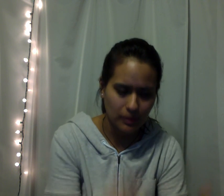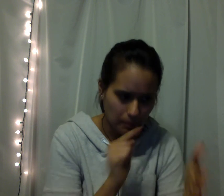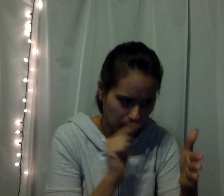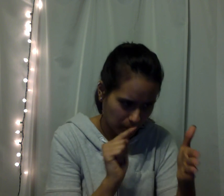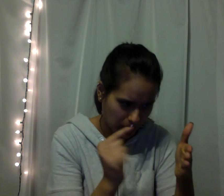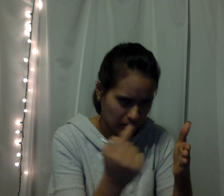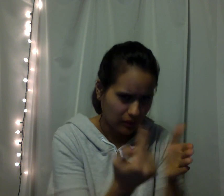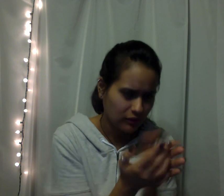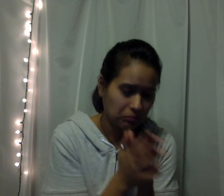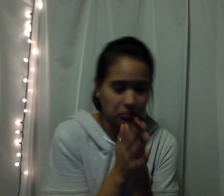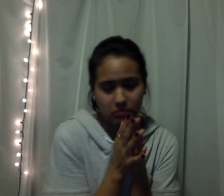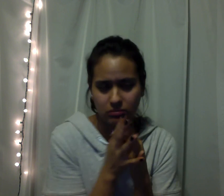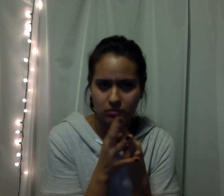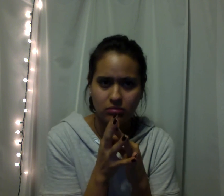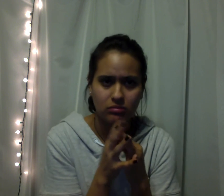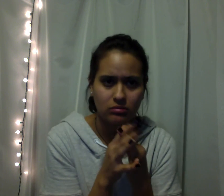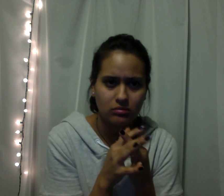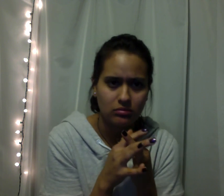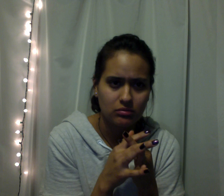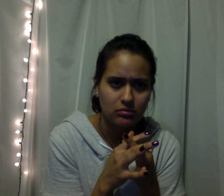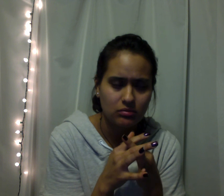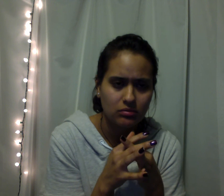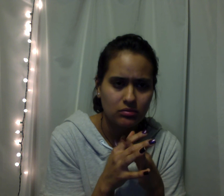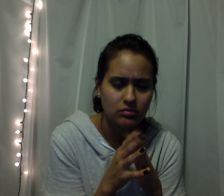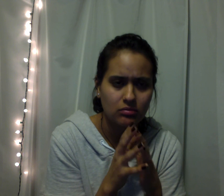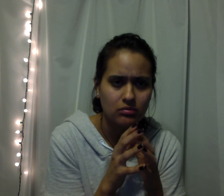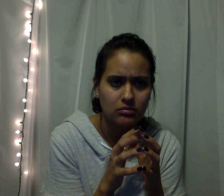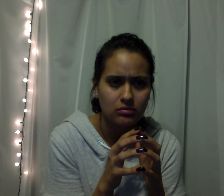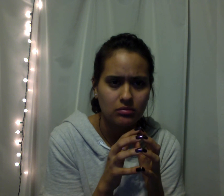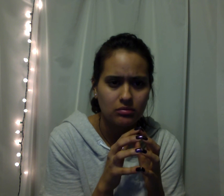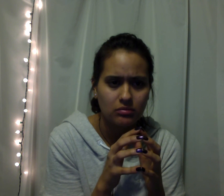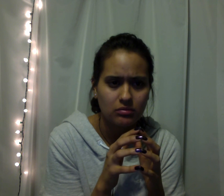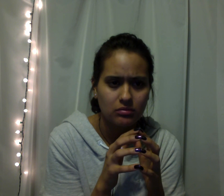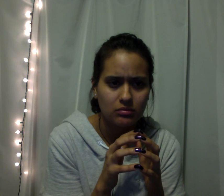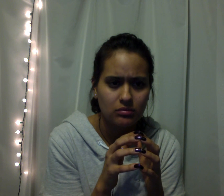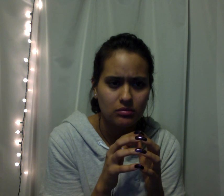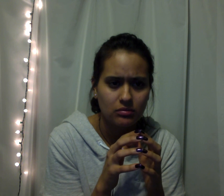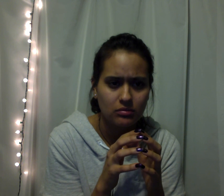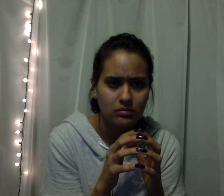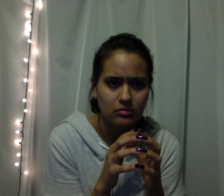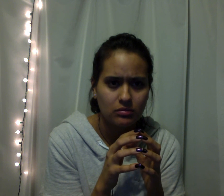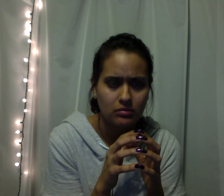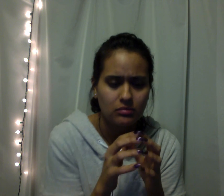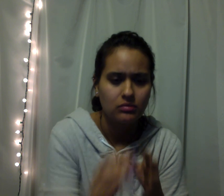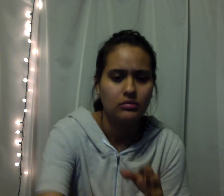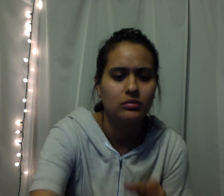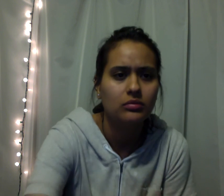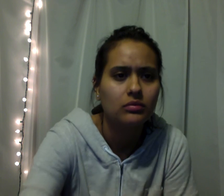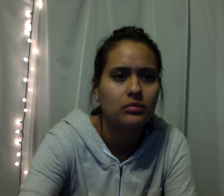I told them, here's a glass, it's got water on the outside. I want you to tell me how this got here. We need to come up with how it is. And I